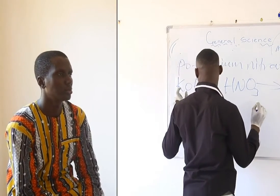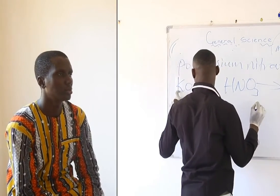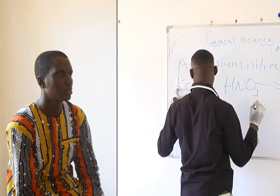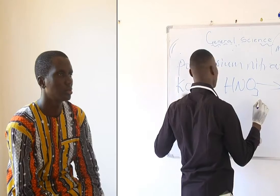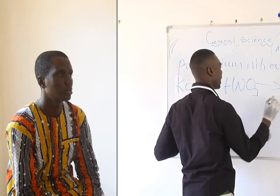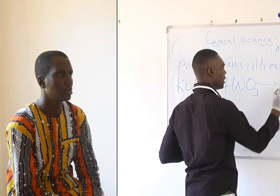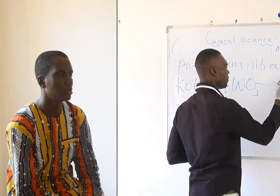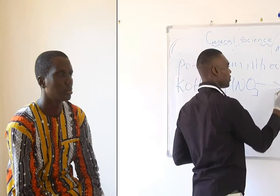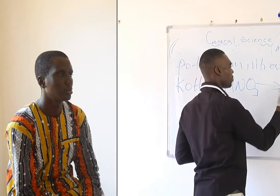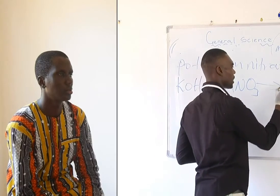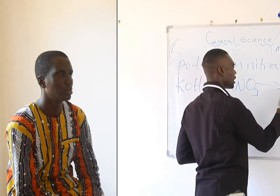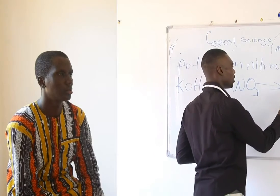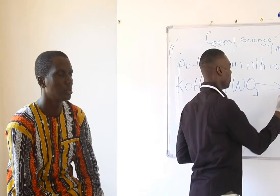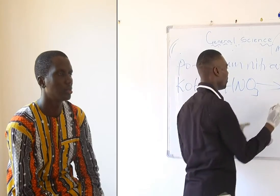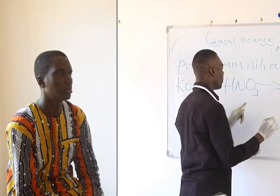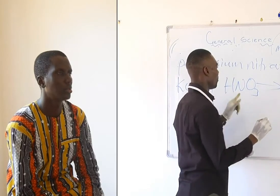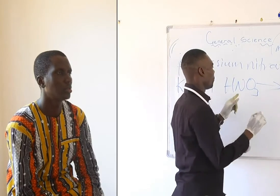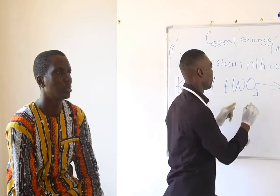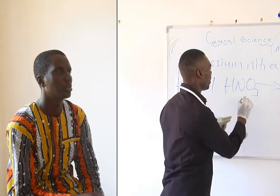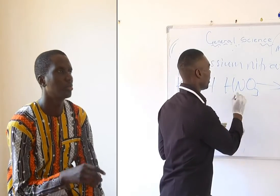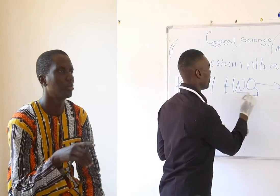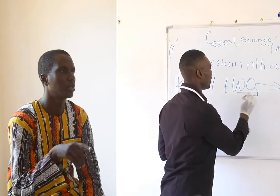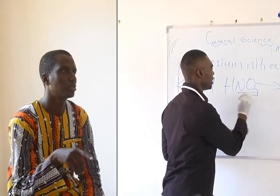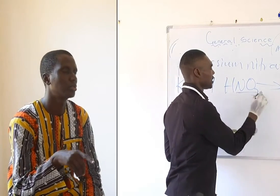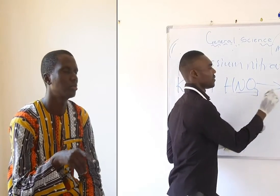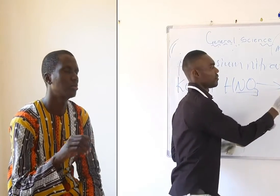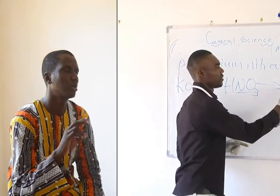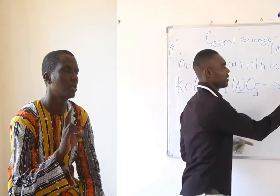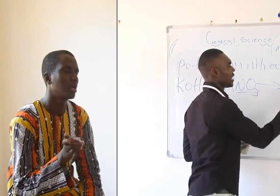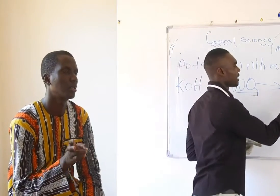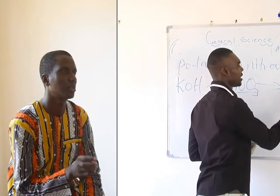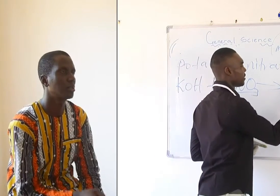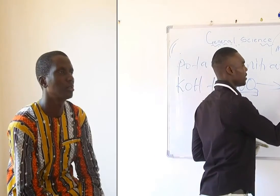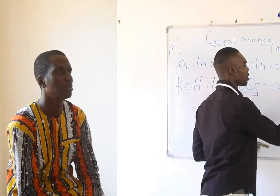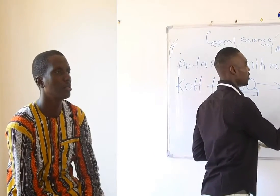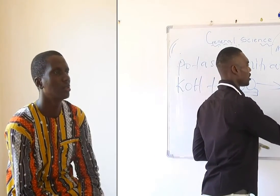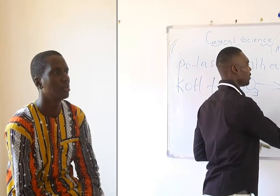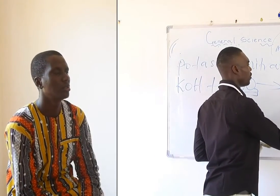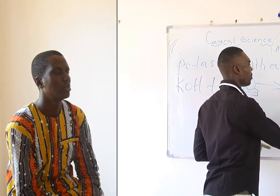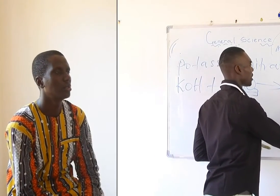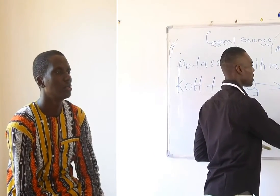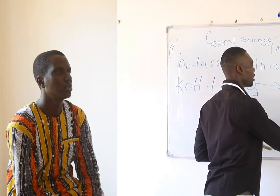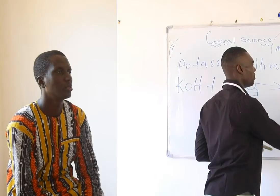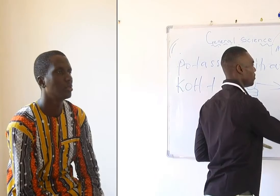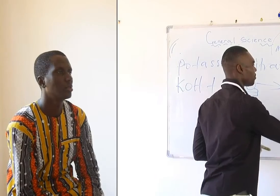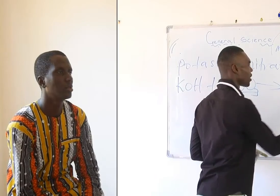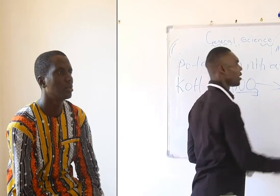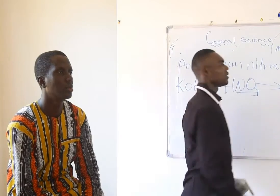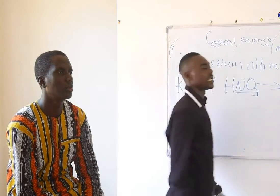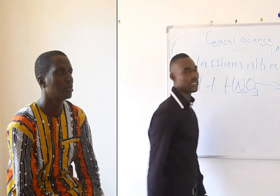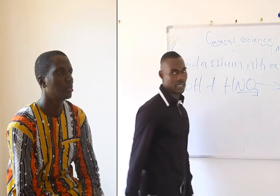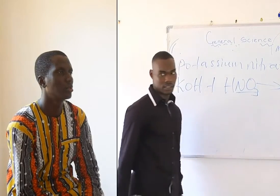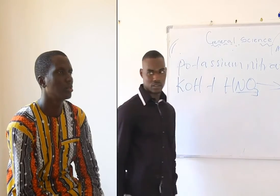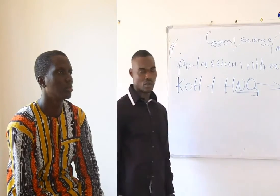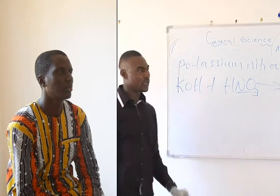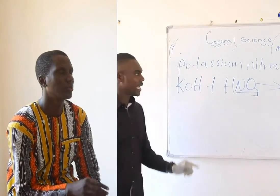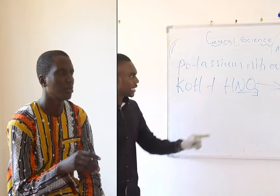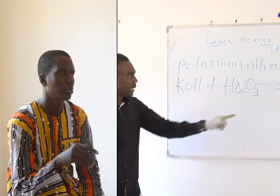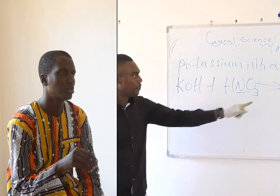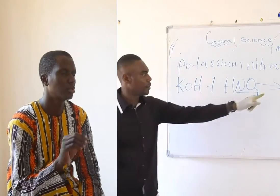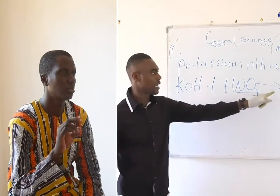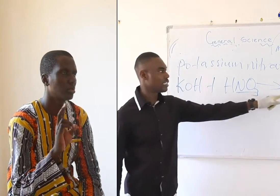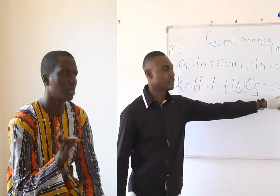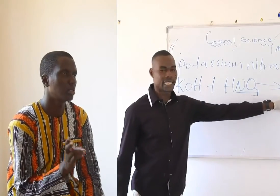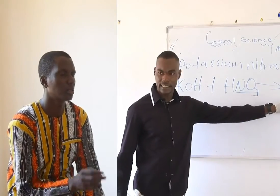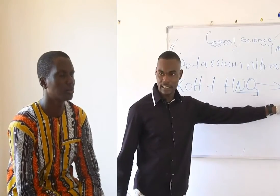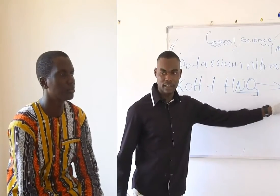what? The metal, potassium, and this, the nitrate, which is going to give you potassium nitrate. So we get the